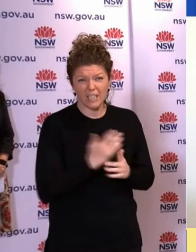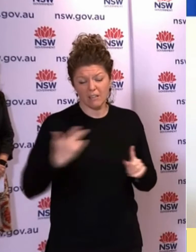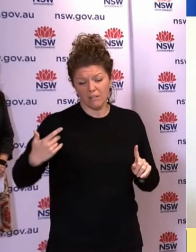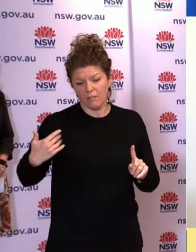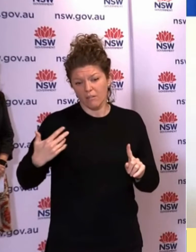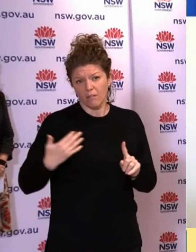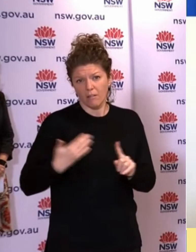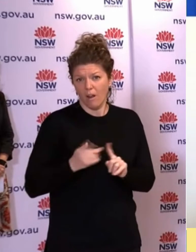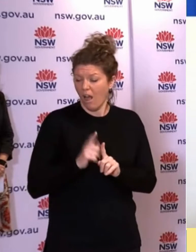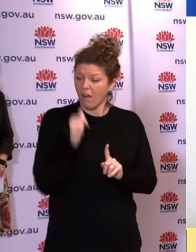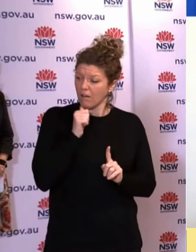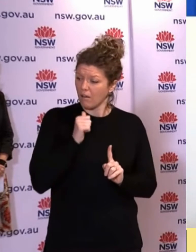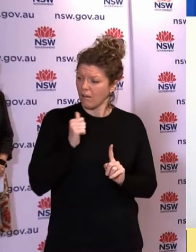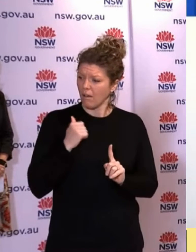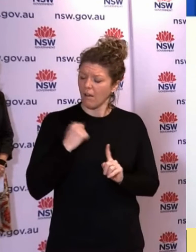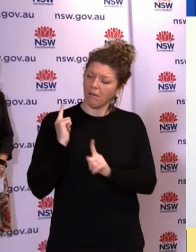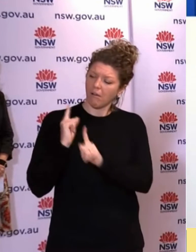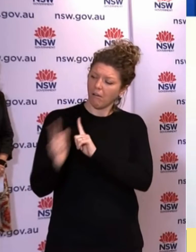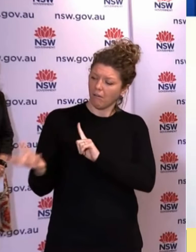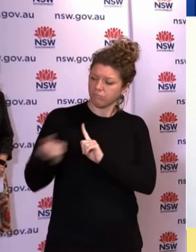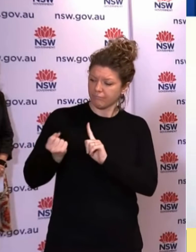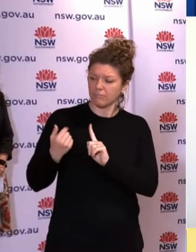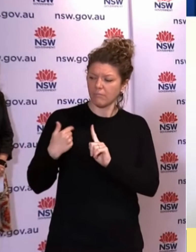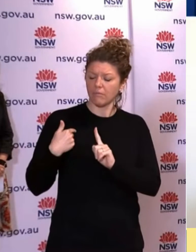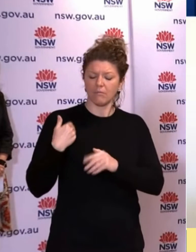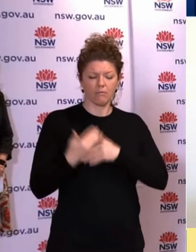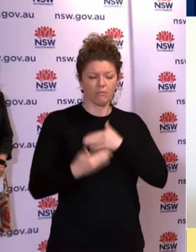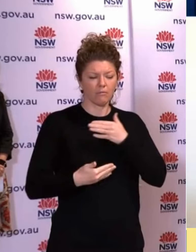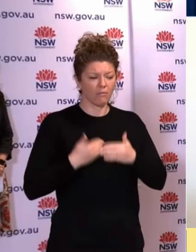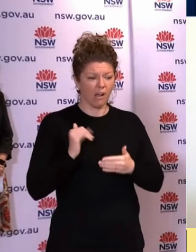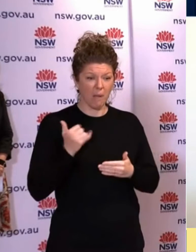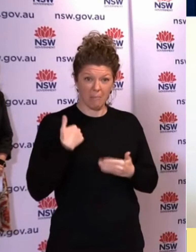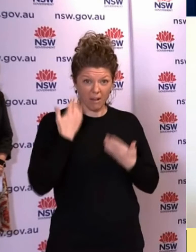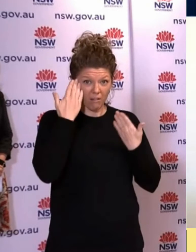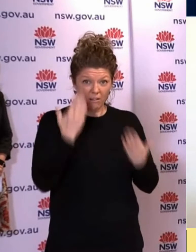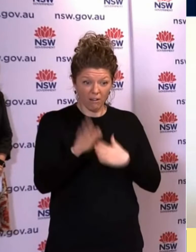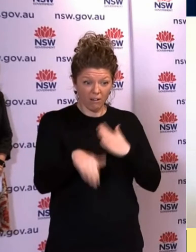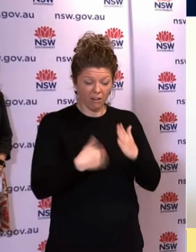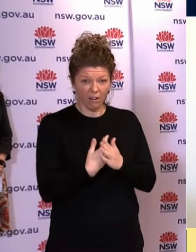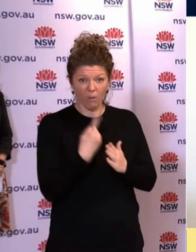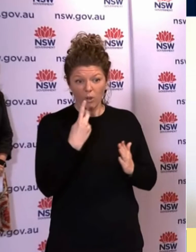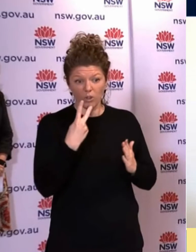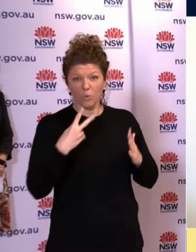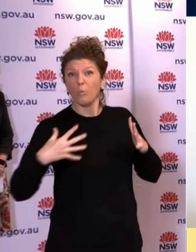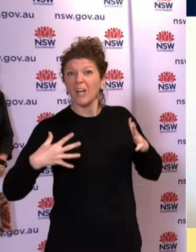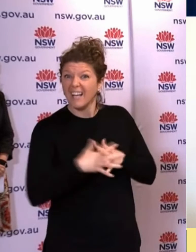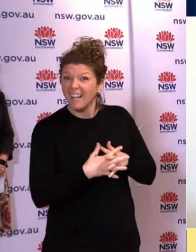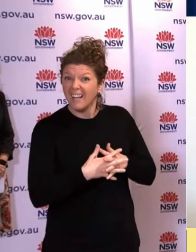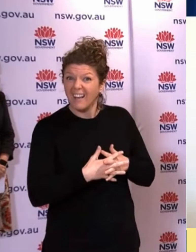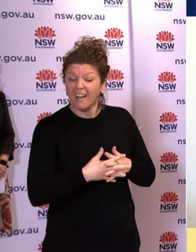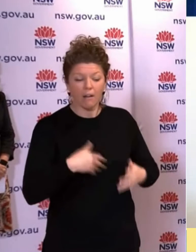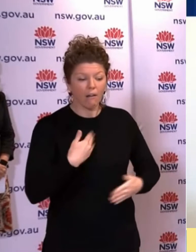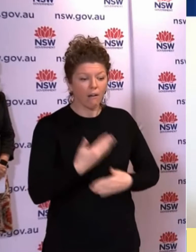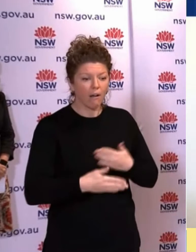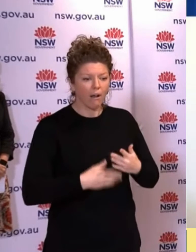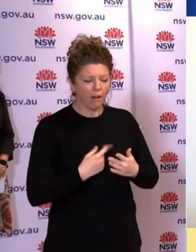from the first exposure. In fact, we've had cases where it's been even 16 days. So what we're looking at the moment, as we see these cases,